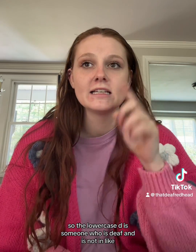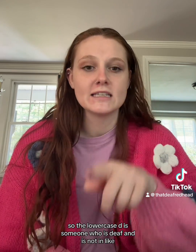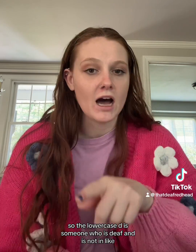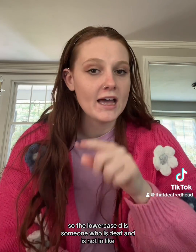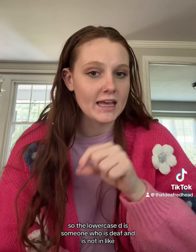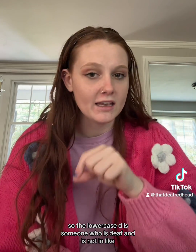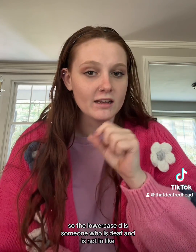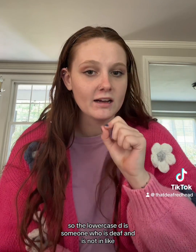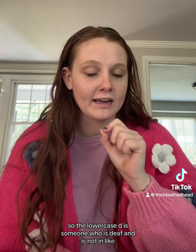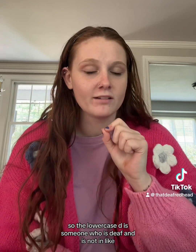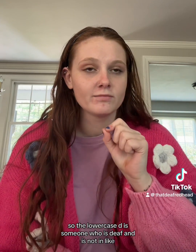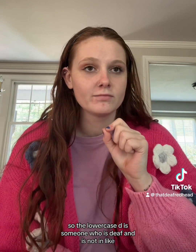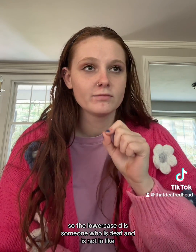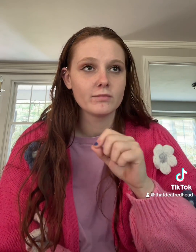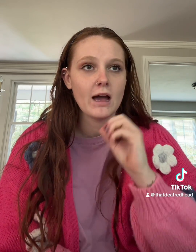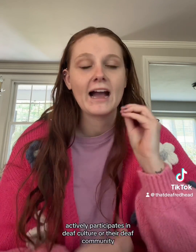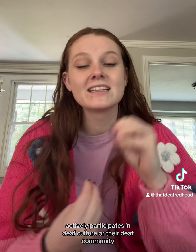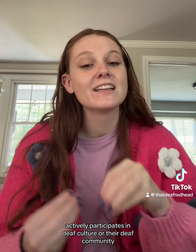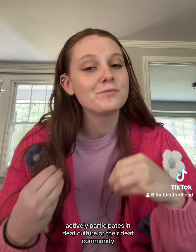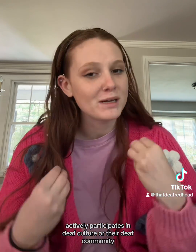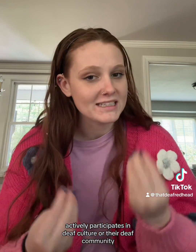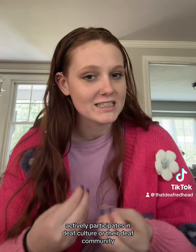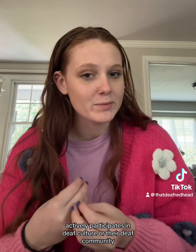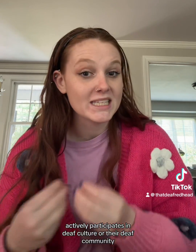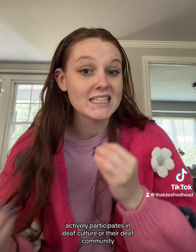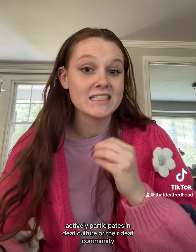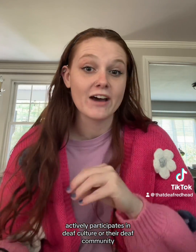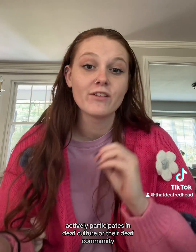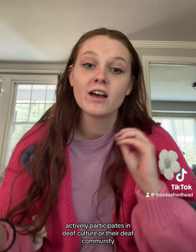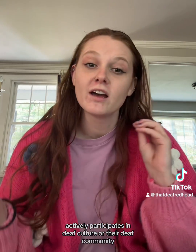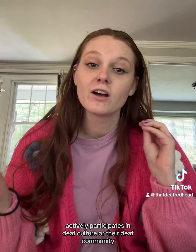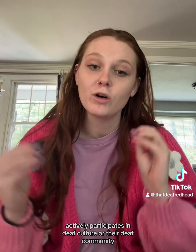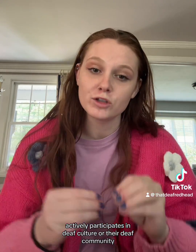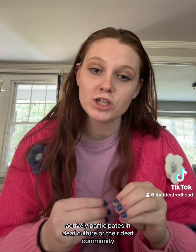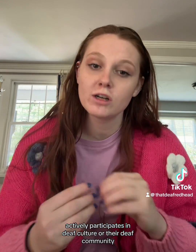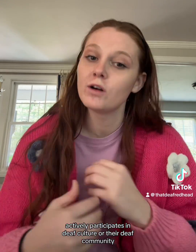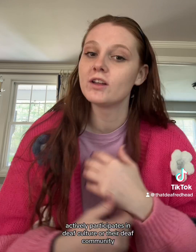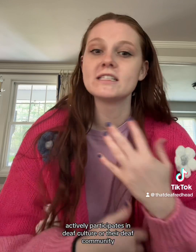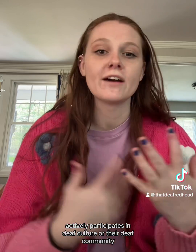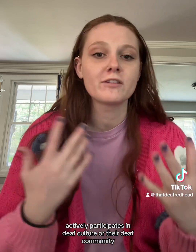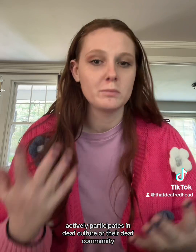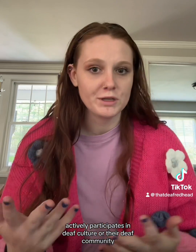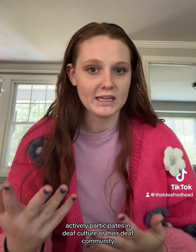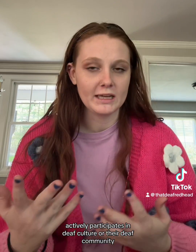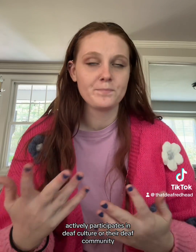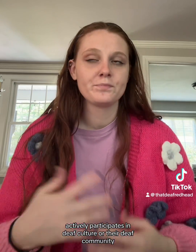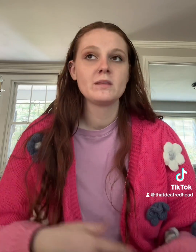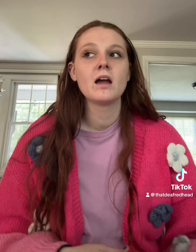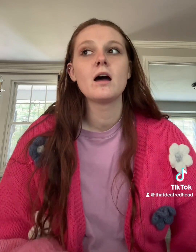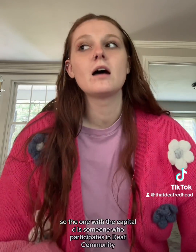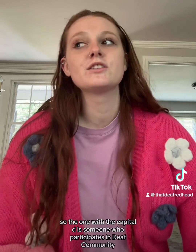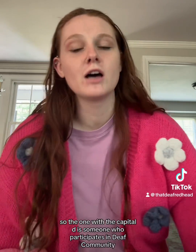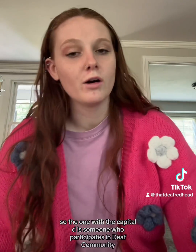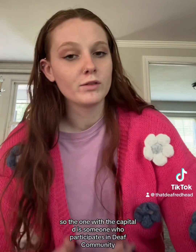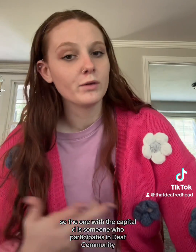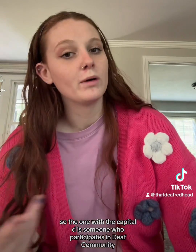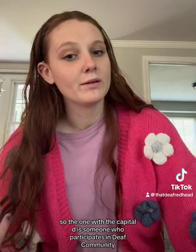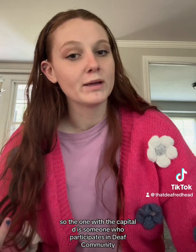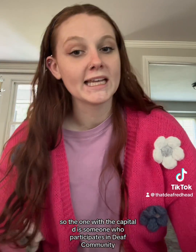not actively participates in deaf culture or their deaf community. So the one with the